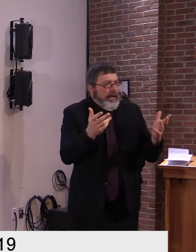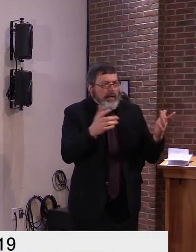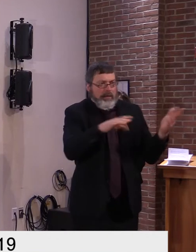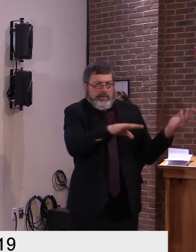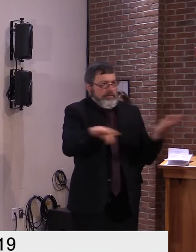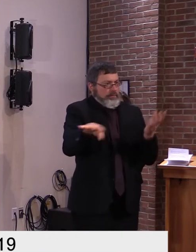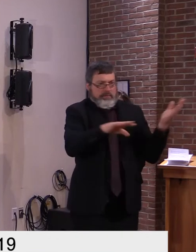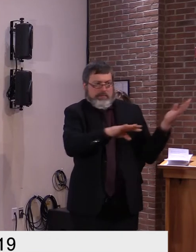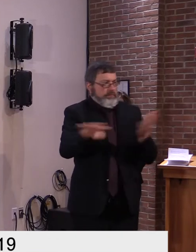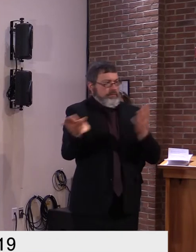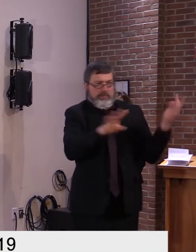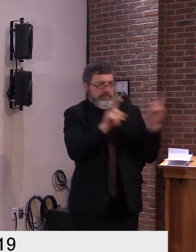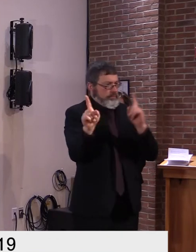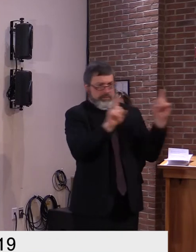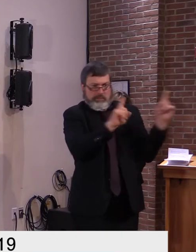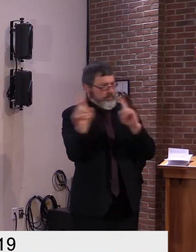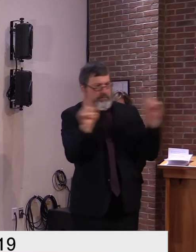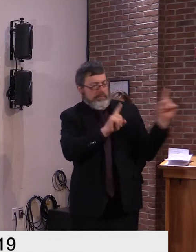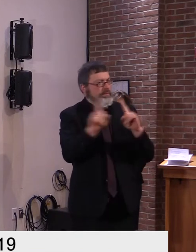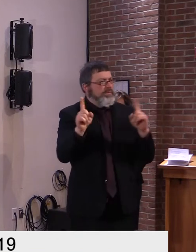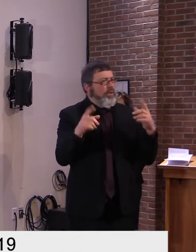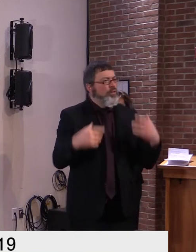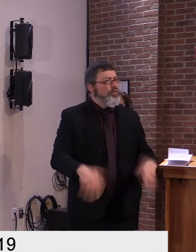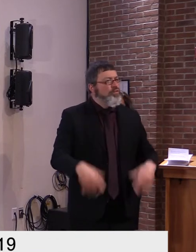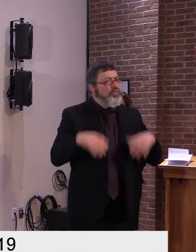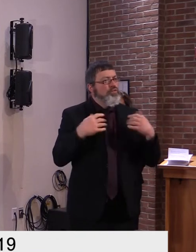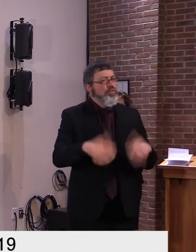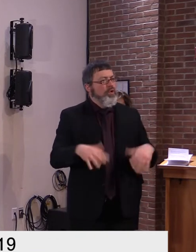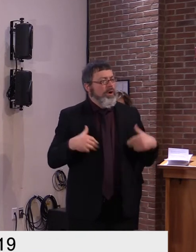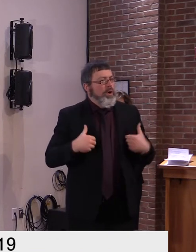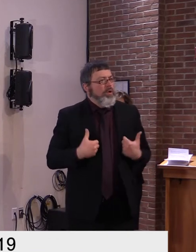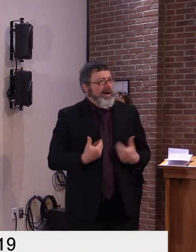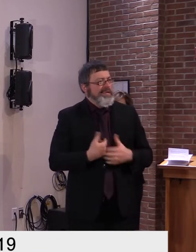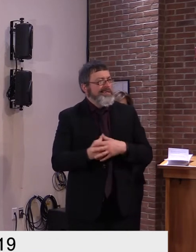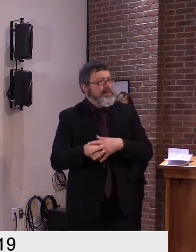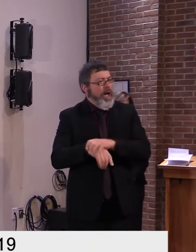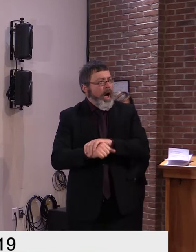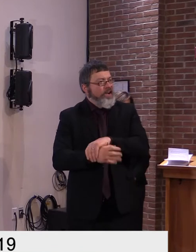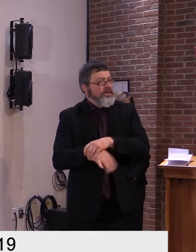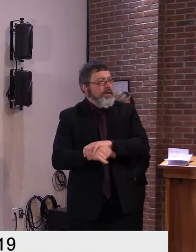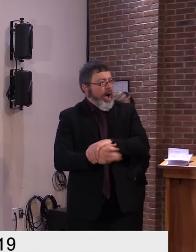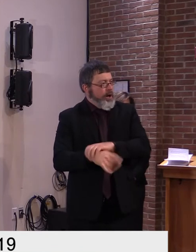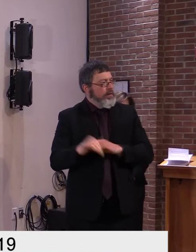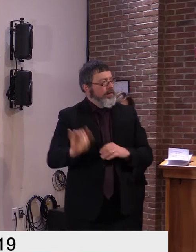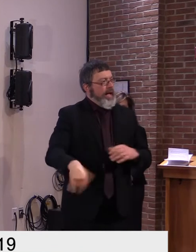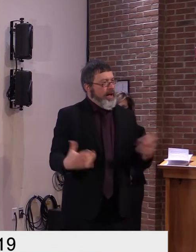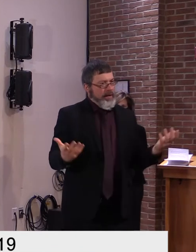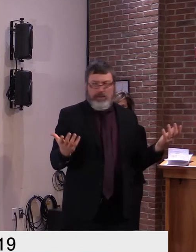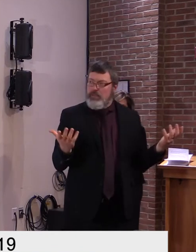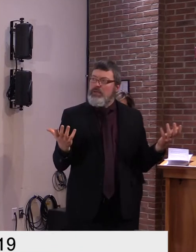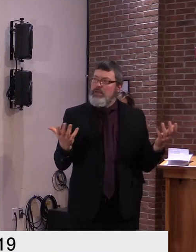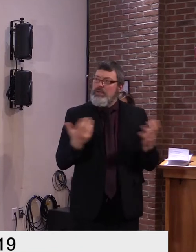correctly. So we get a chunk of Vermonters, but I'm not sure how many.